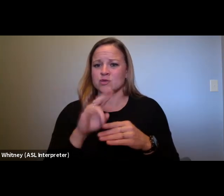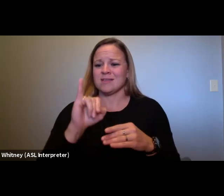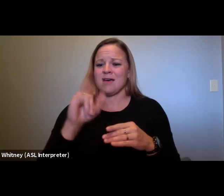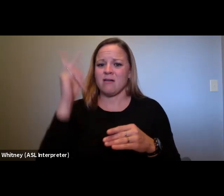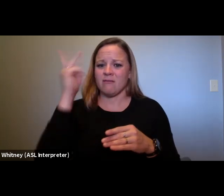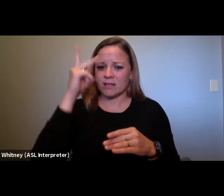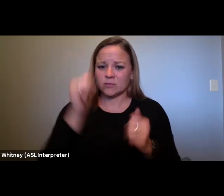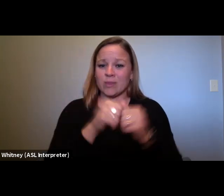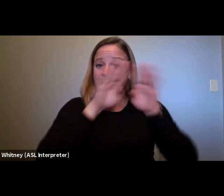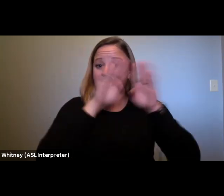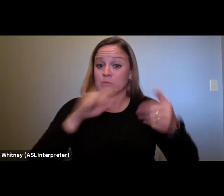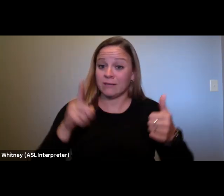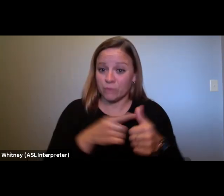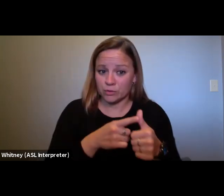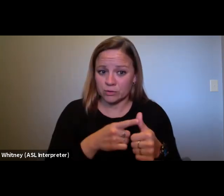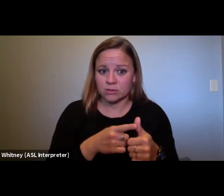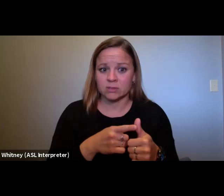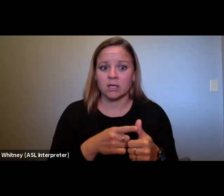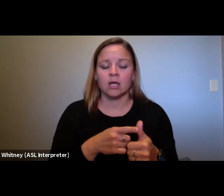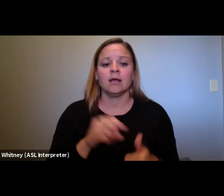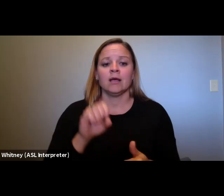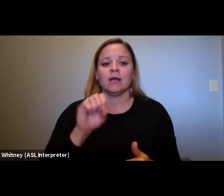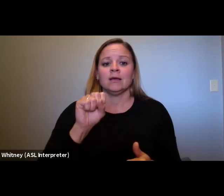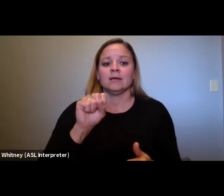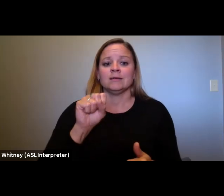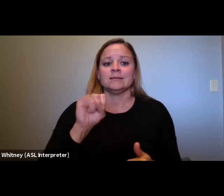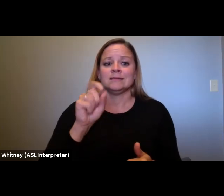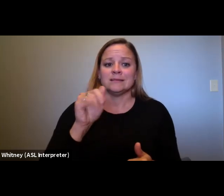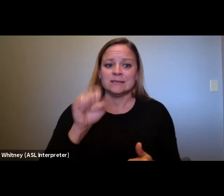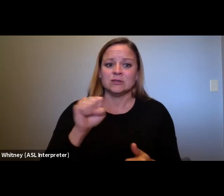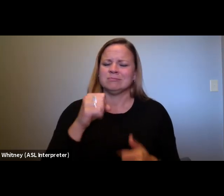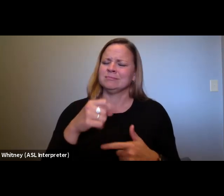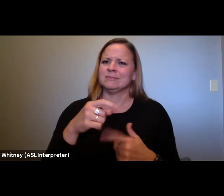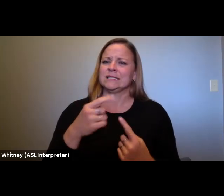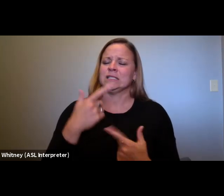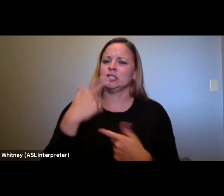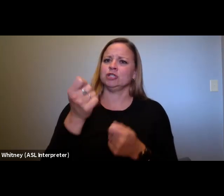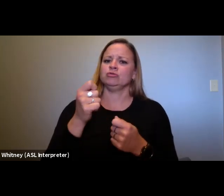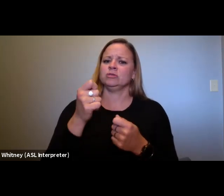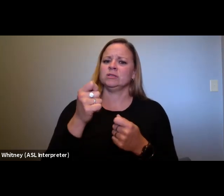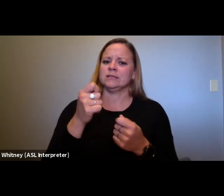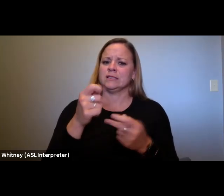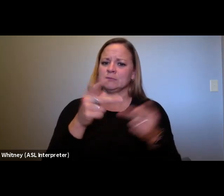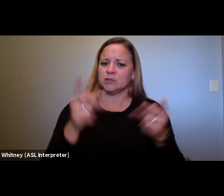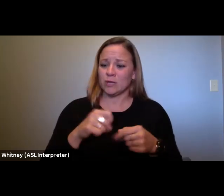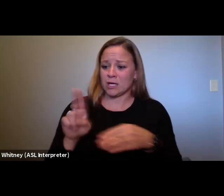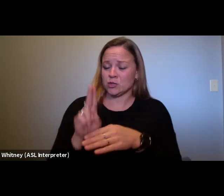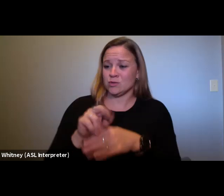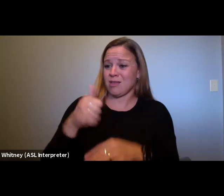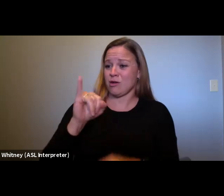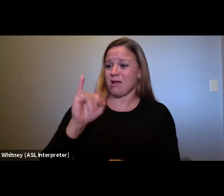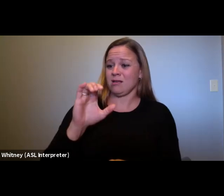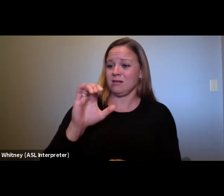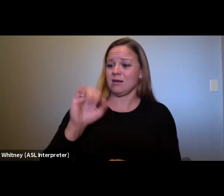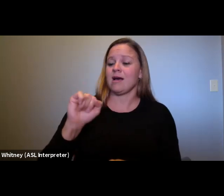first. CISO has been in a unique position where, we can utilize the other ILCs